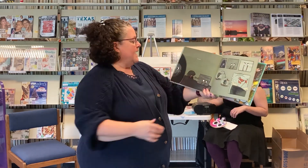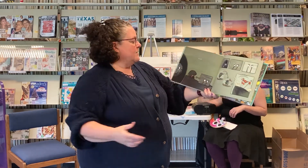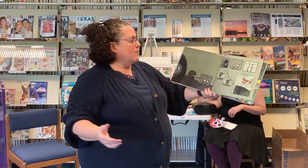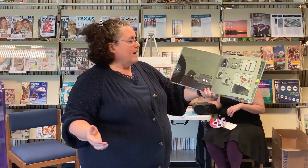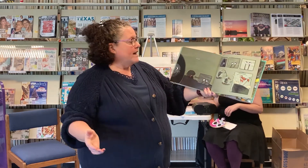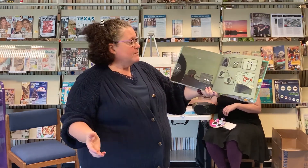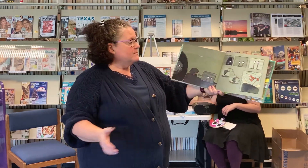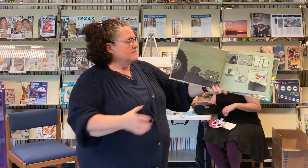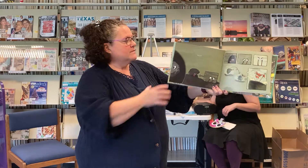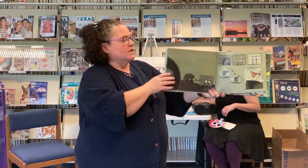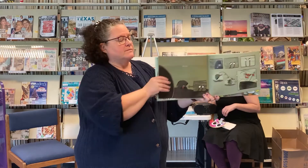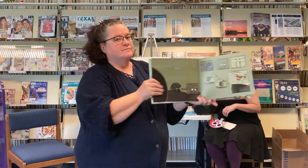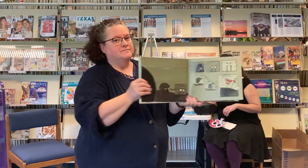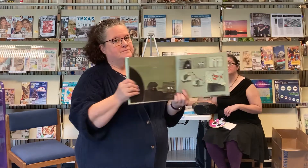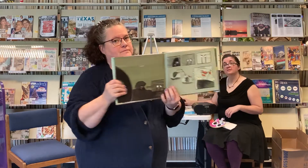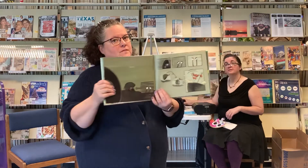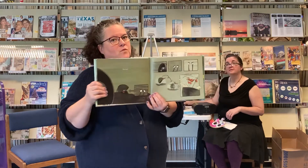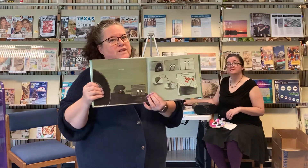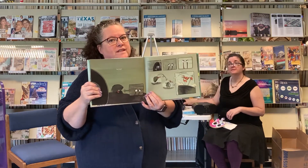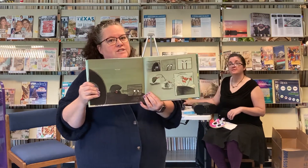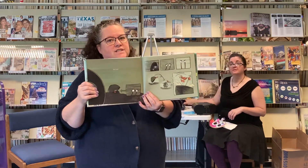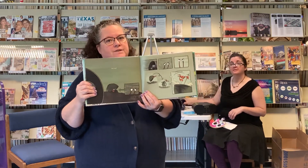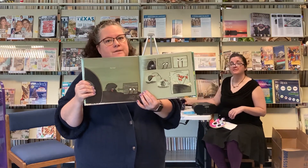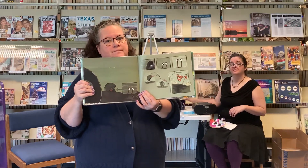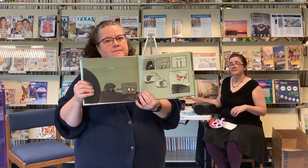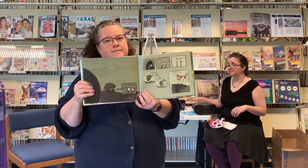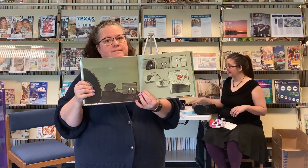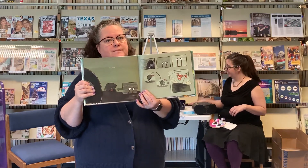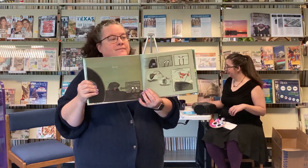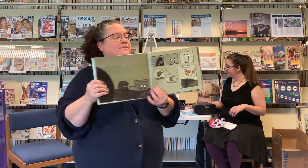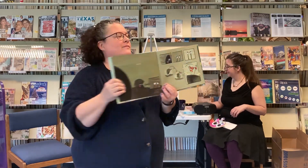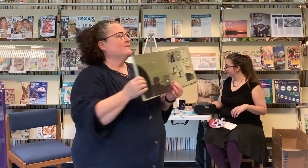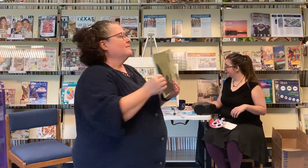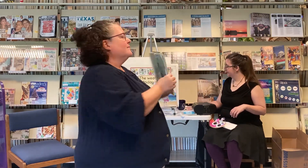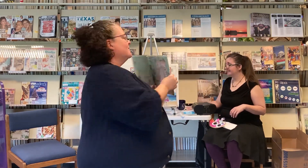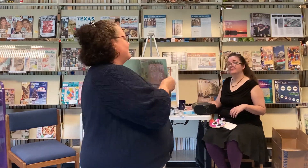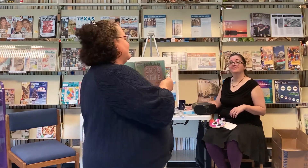And crab, look, what do you think she's doing? She's baking cakes.